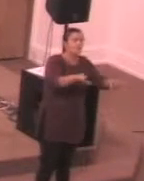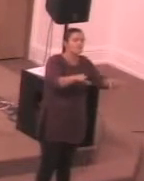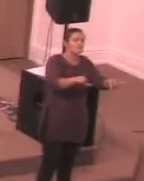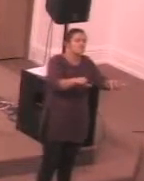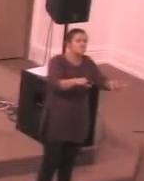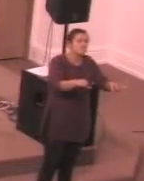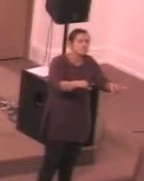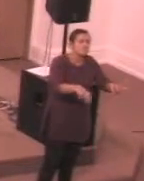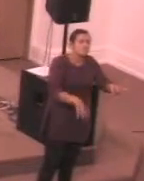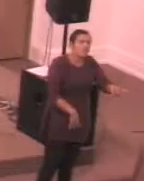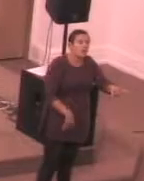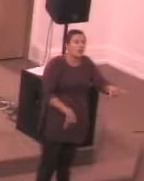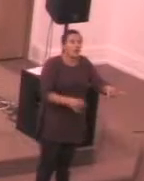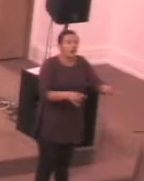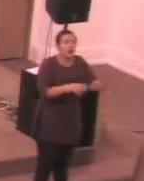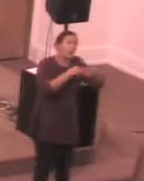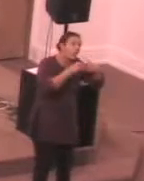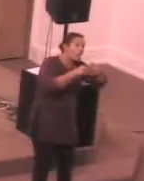you're